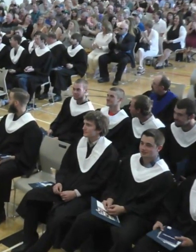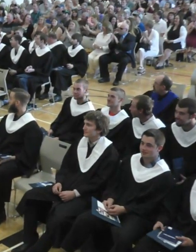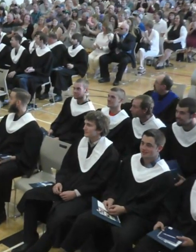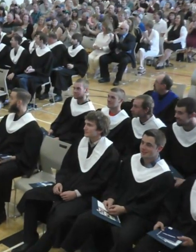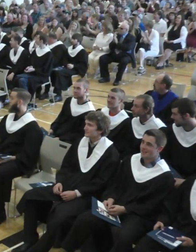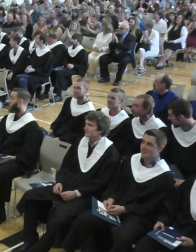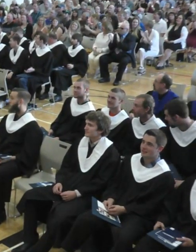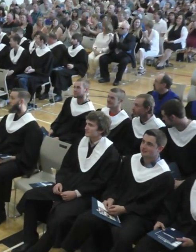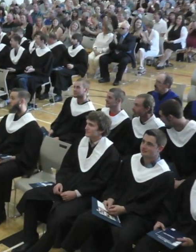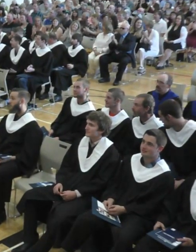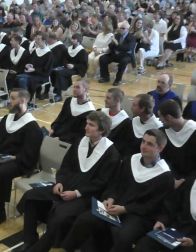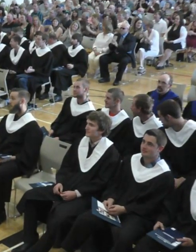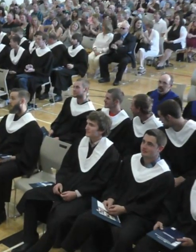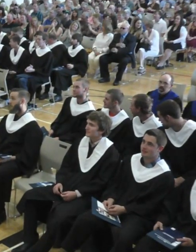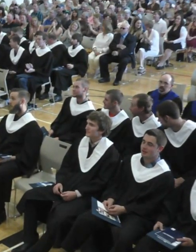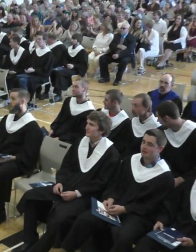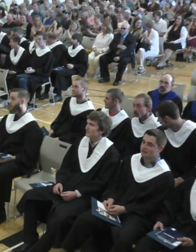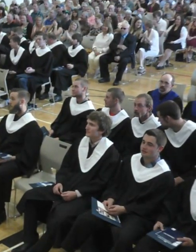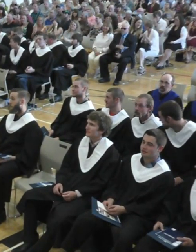Thank you.